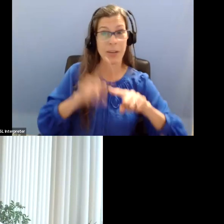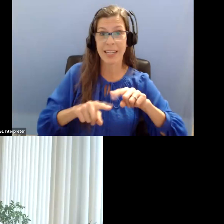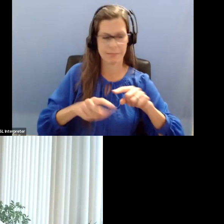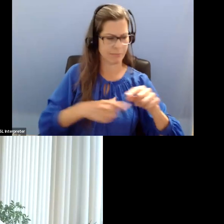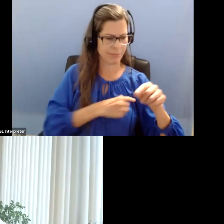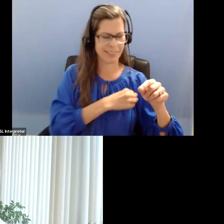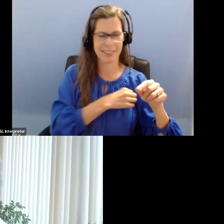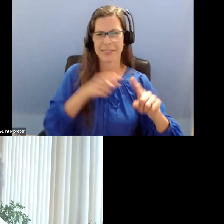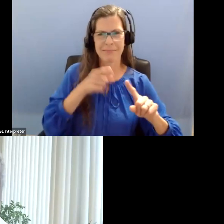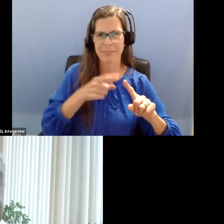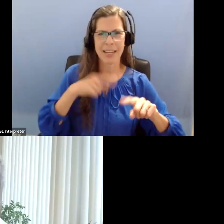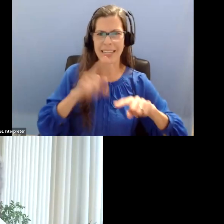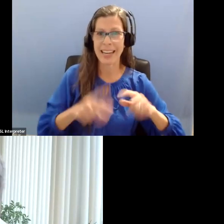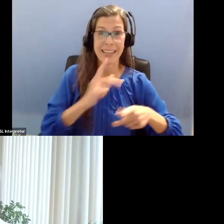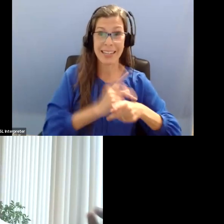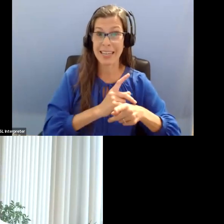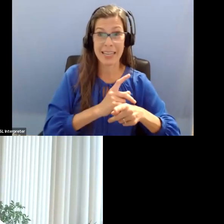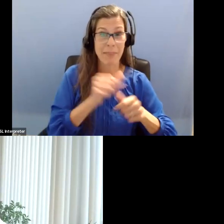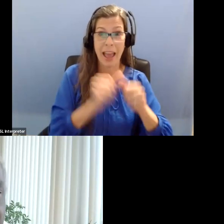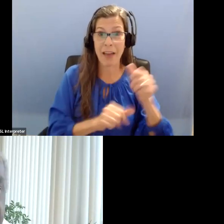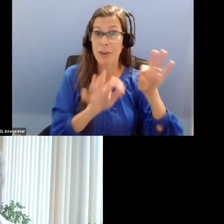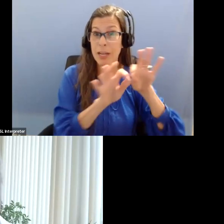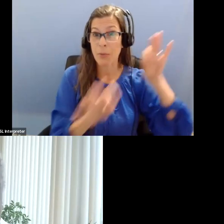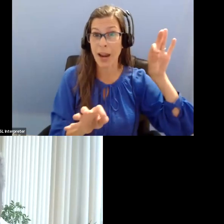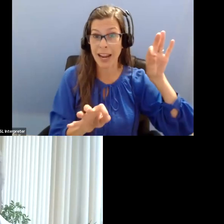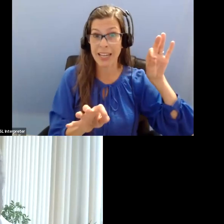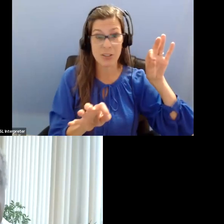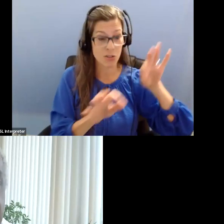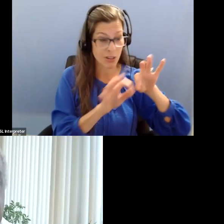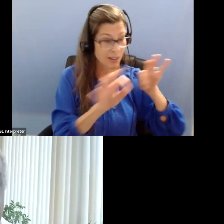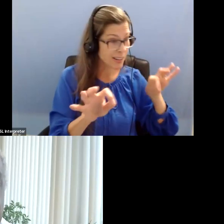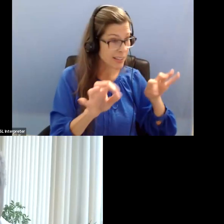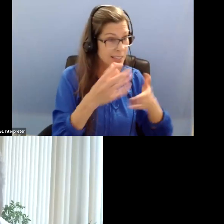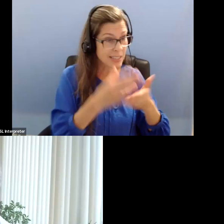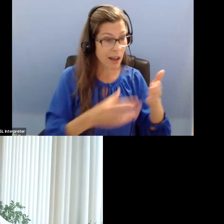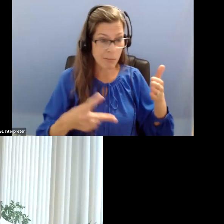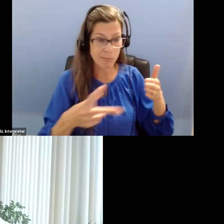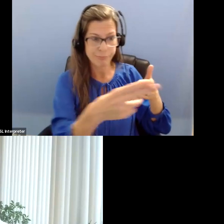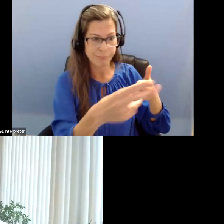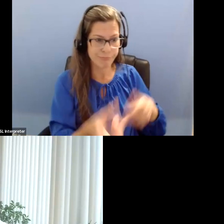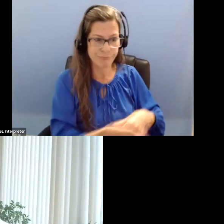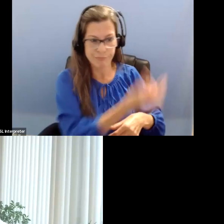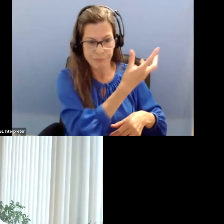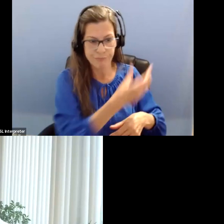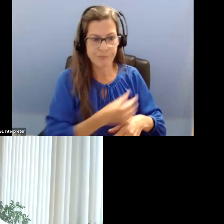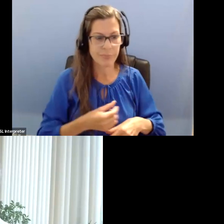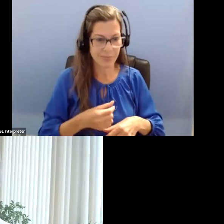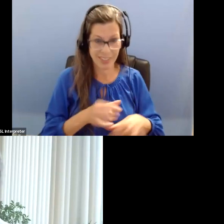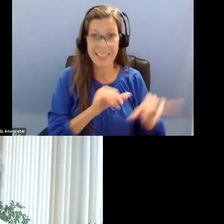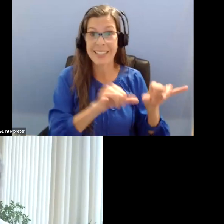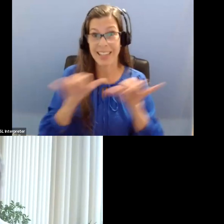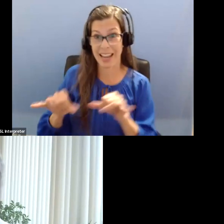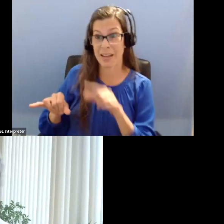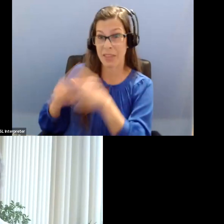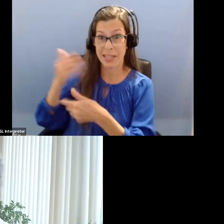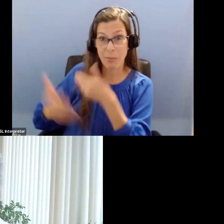idea that gets thrown out will be able to go and be implemented, but we will have a much better product at the end of the